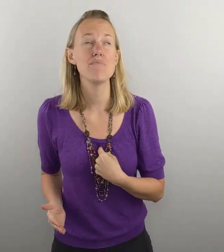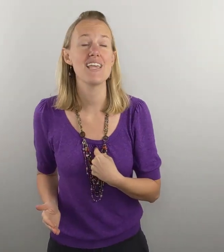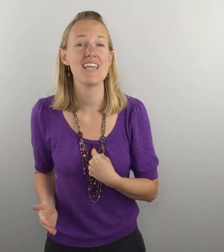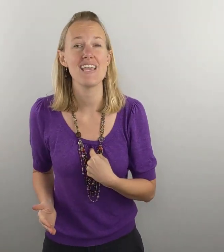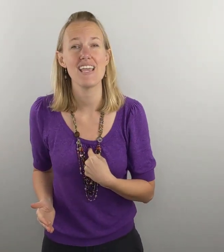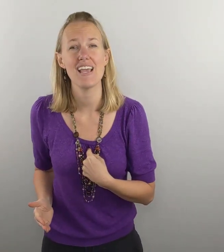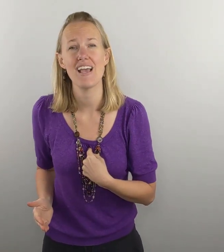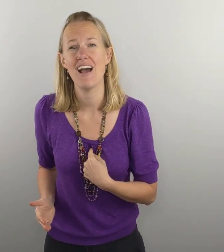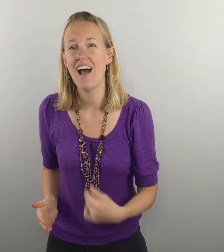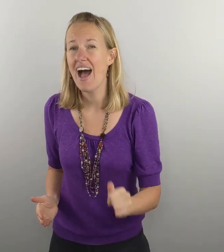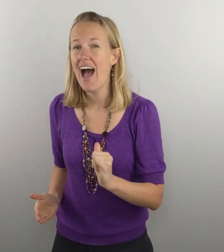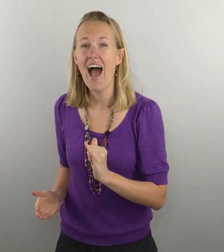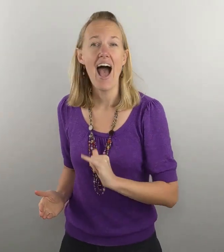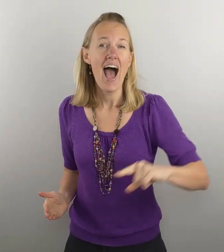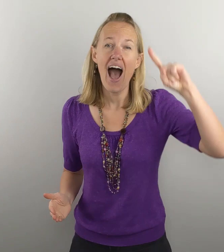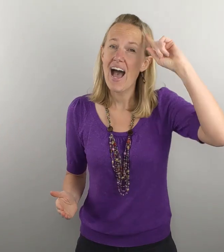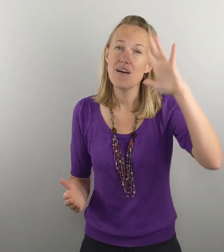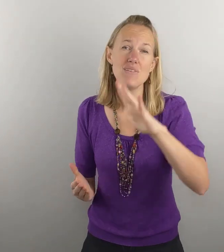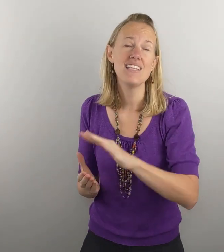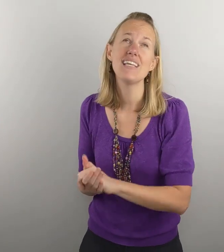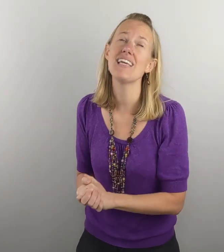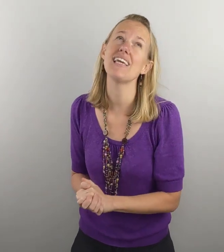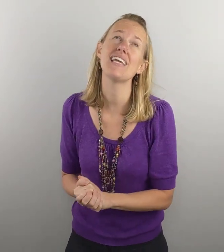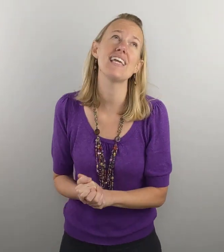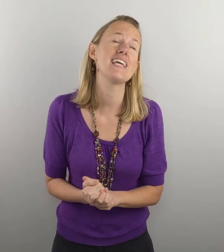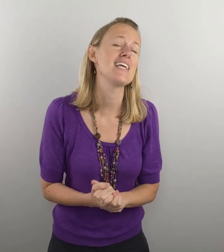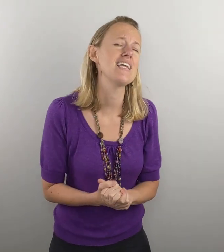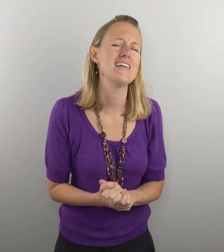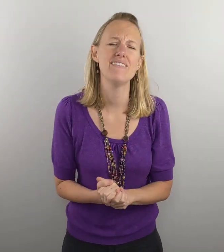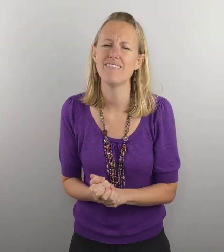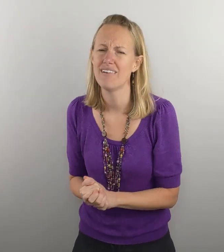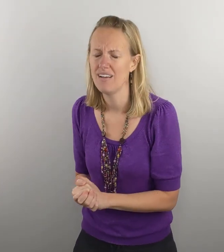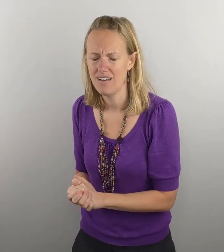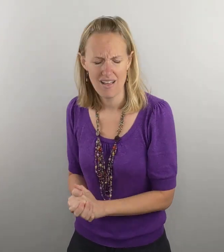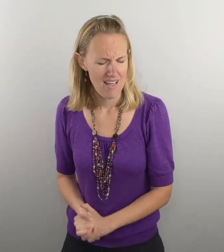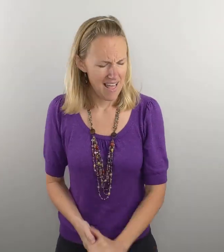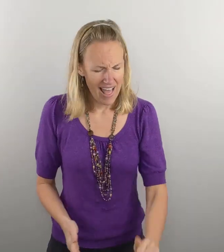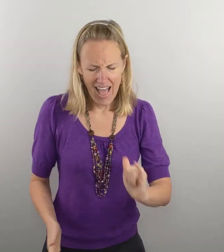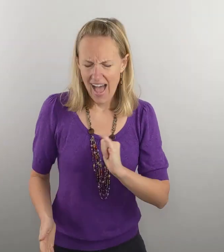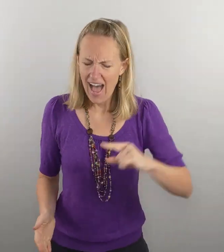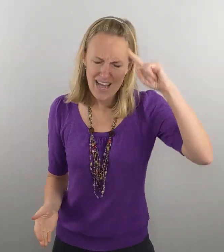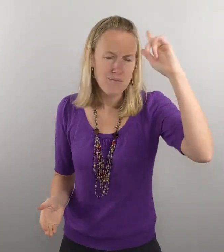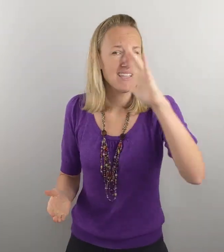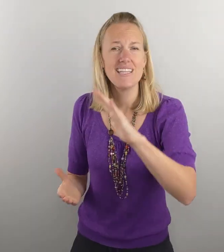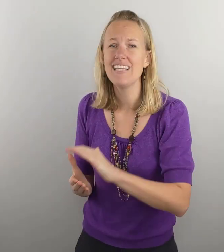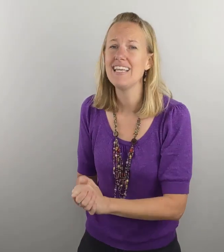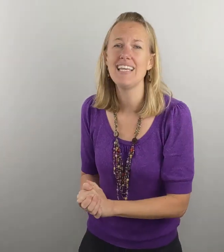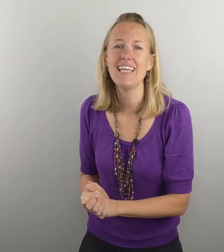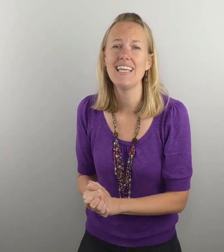me. I believe, oh, I